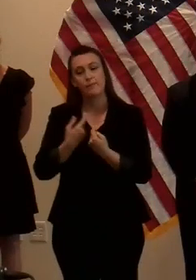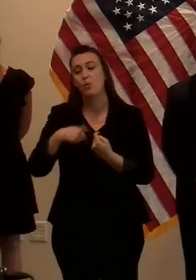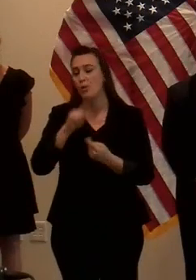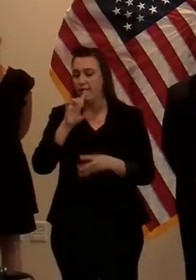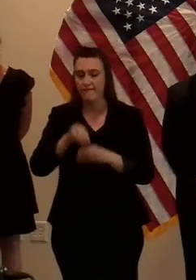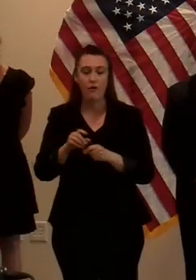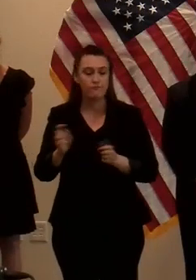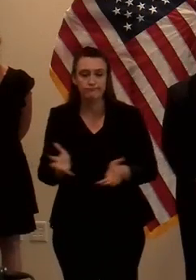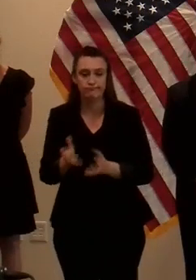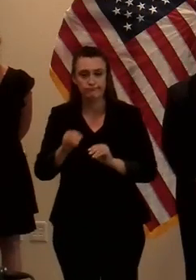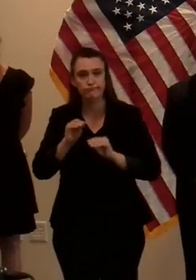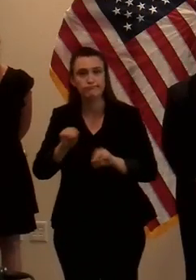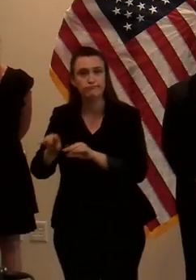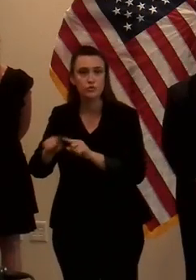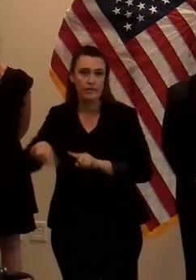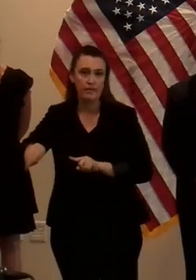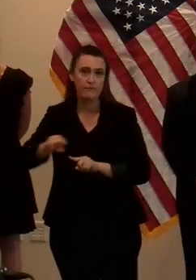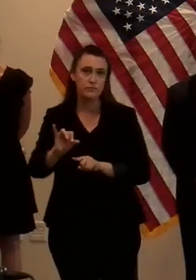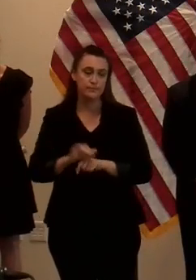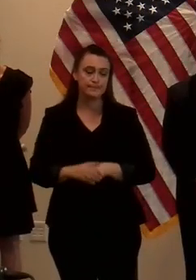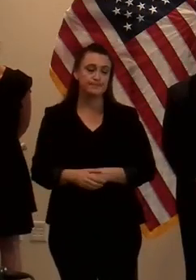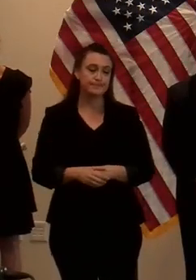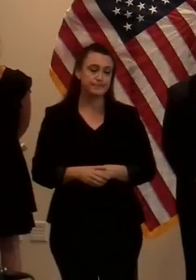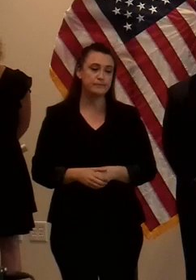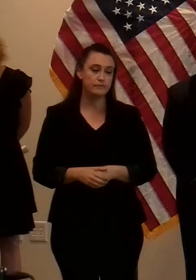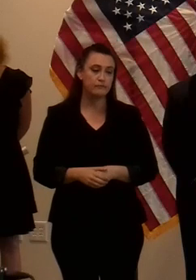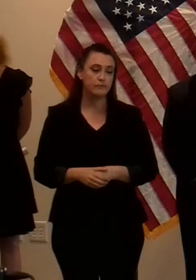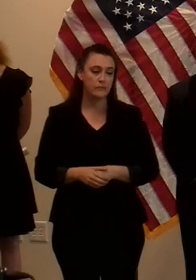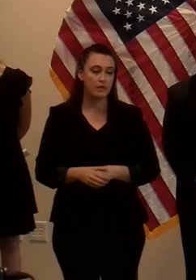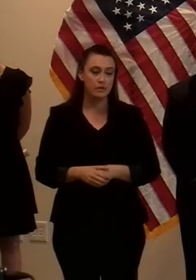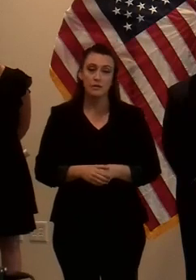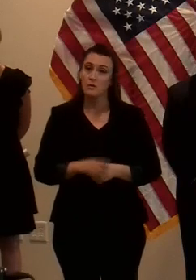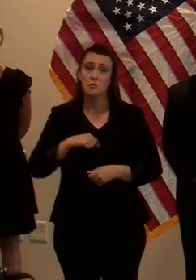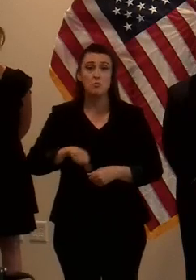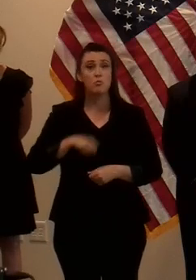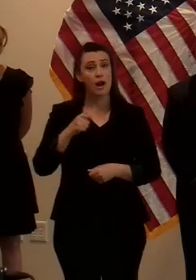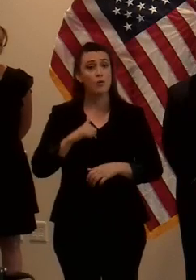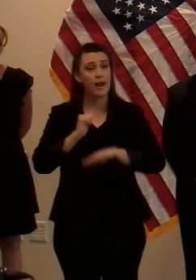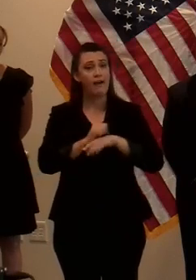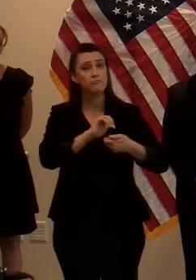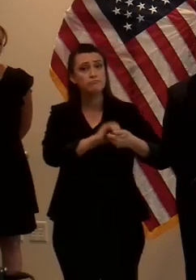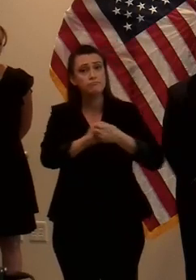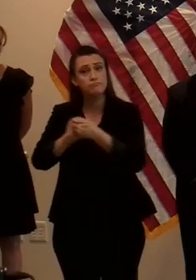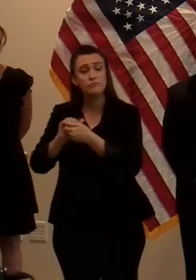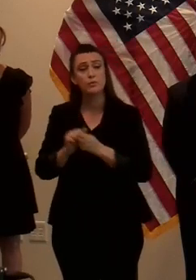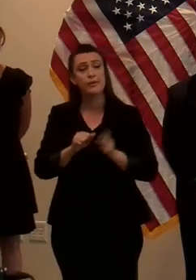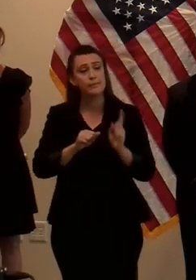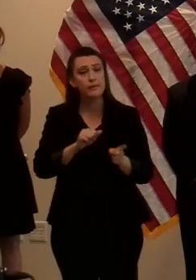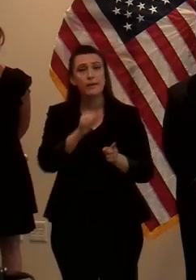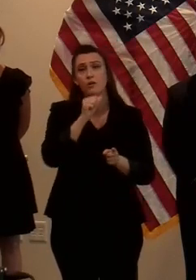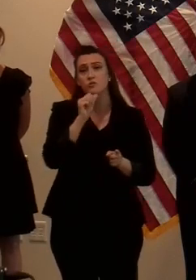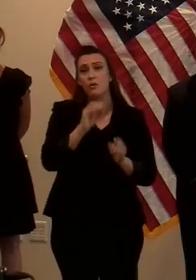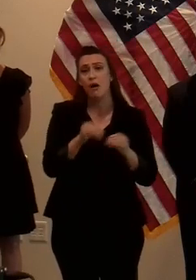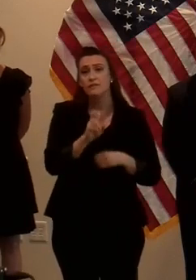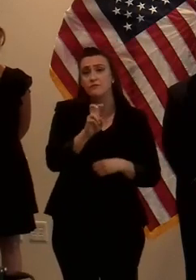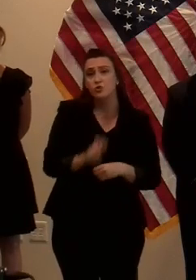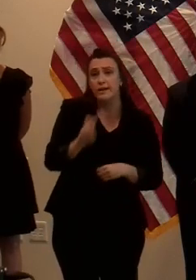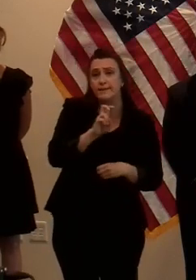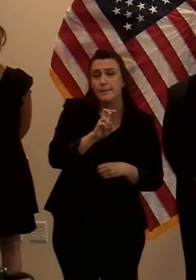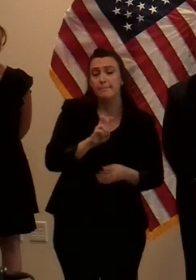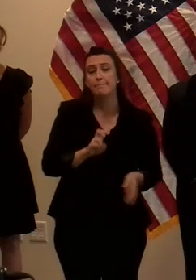leading these efforts. We're very proud of the partnerships that we've led with the Arizona Office of Tourism